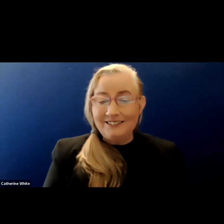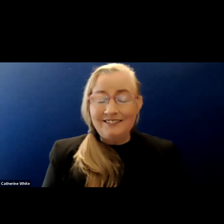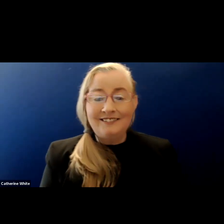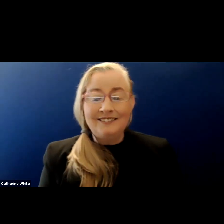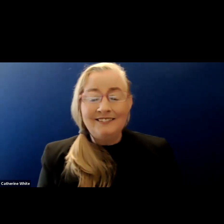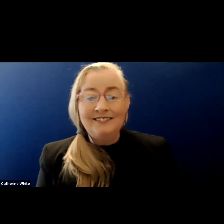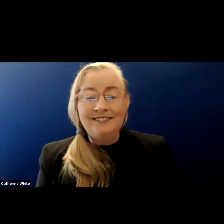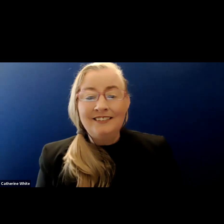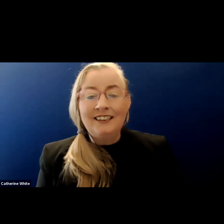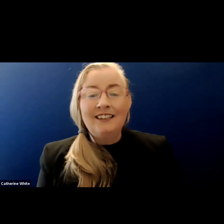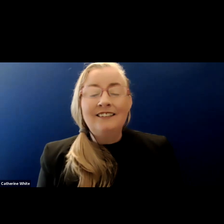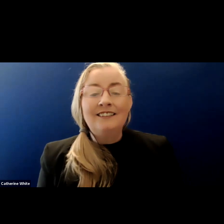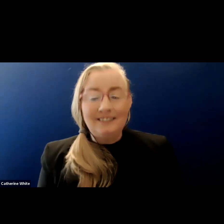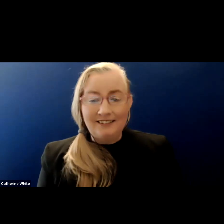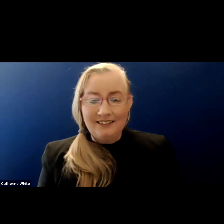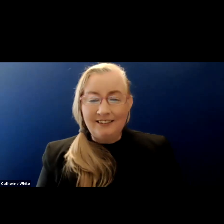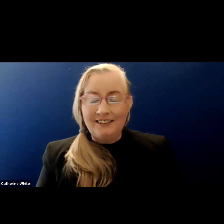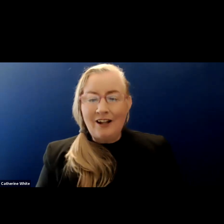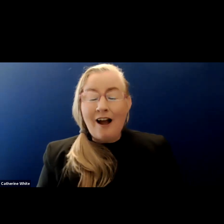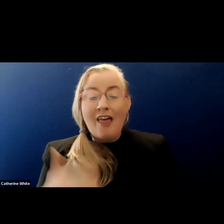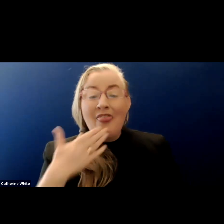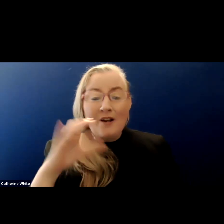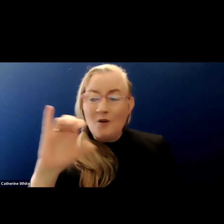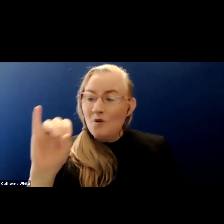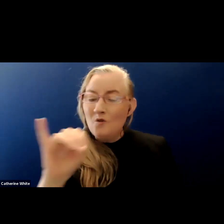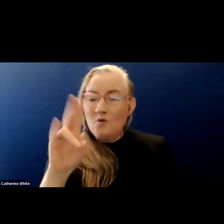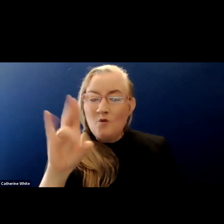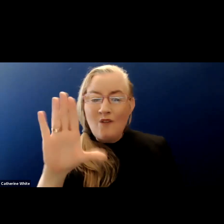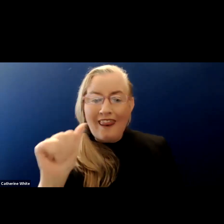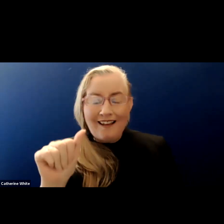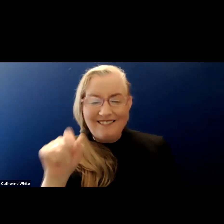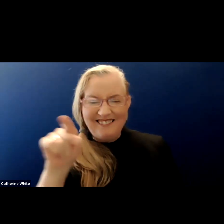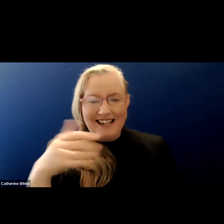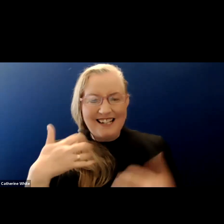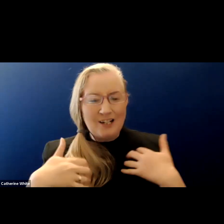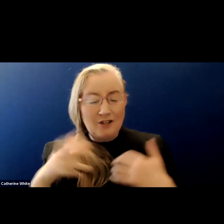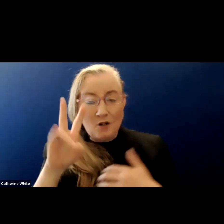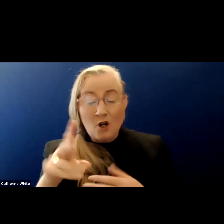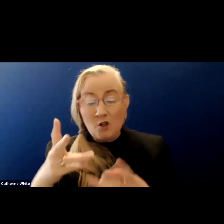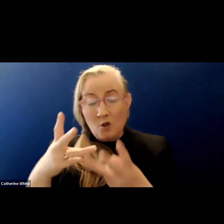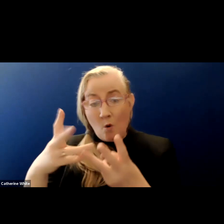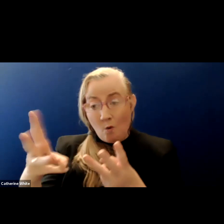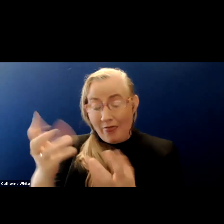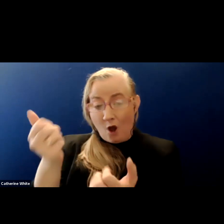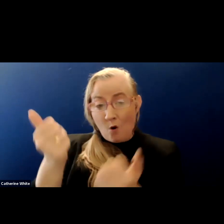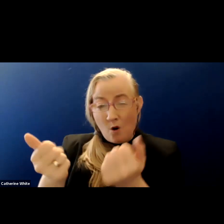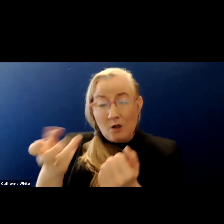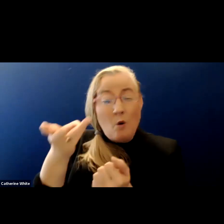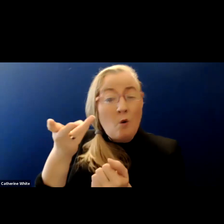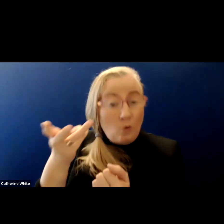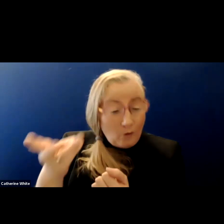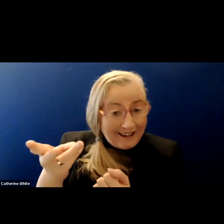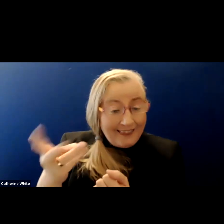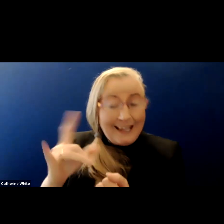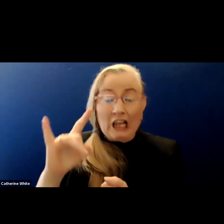Okay, thanks, Julia, for this interesting question. As to when the court is likely to